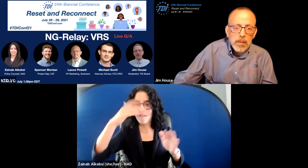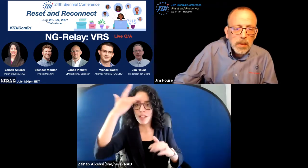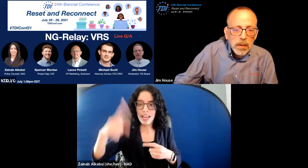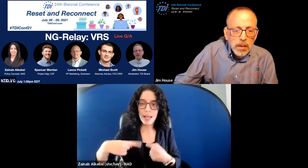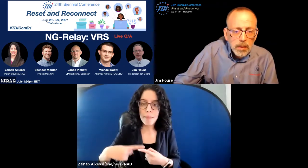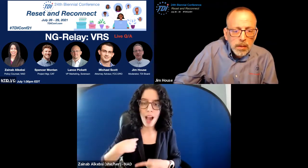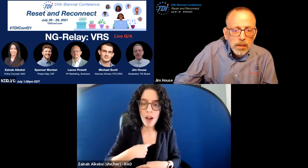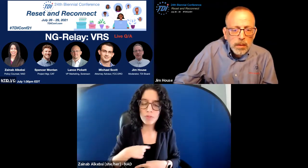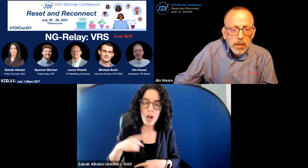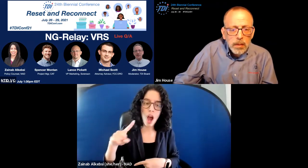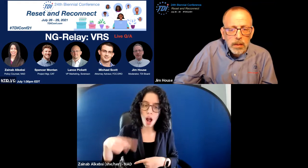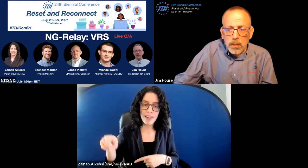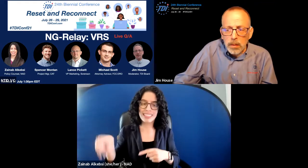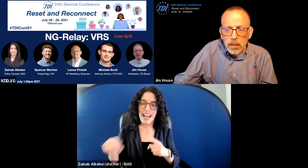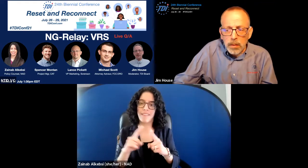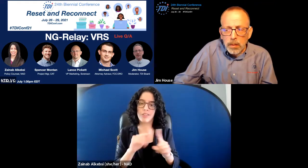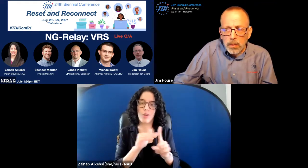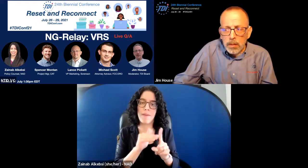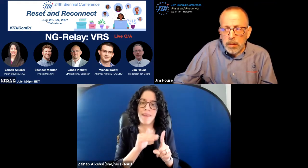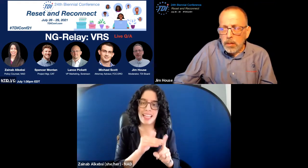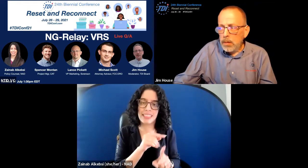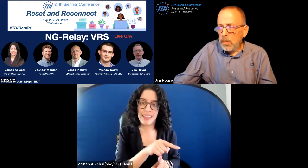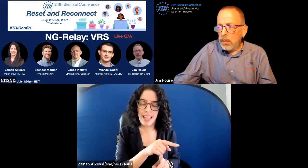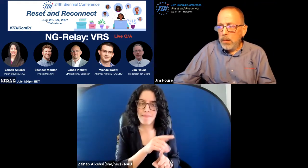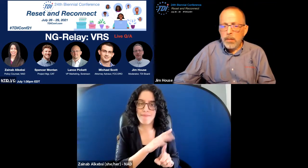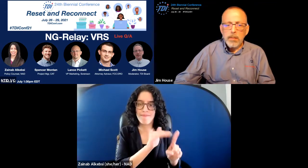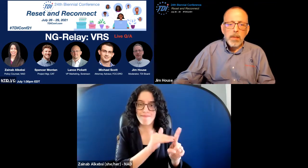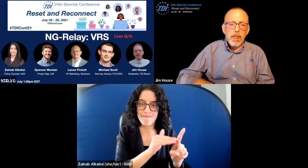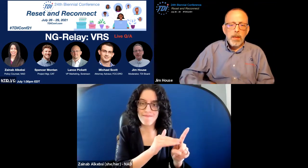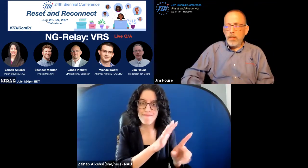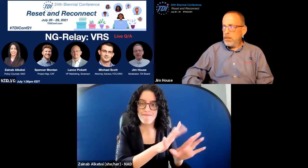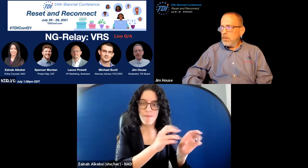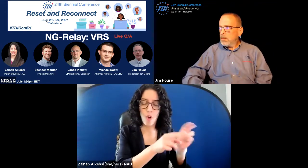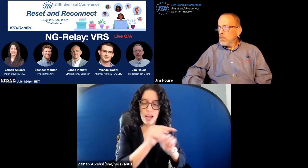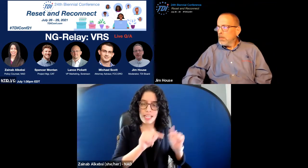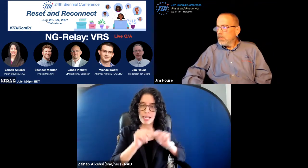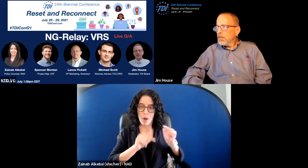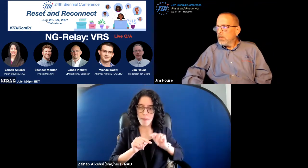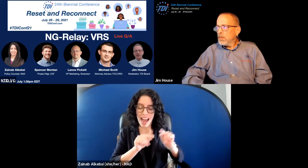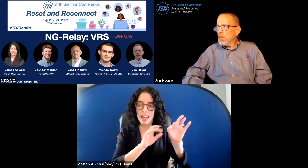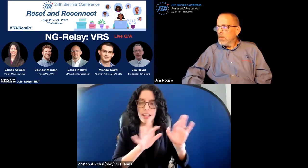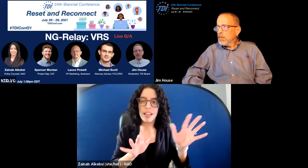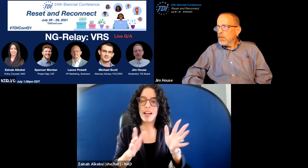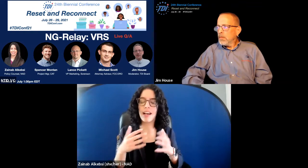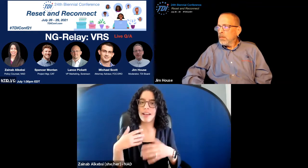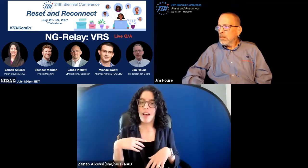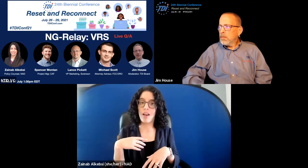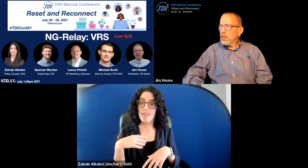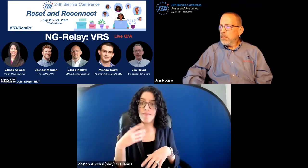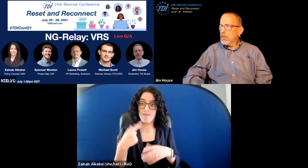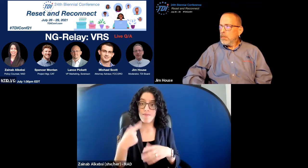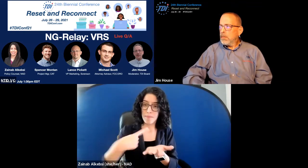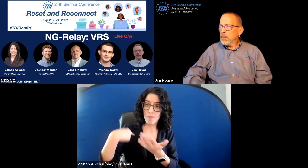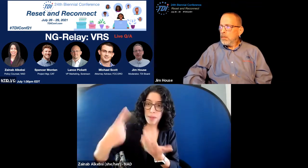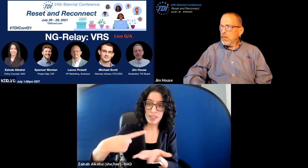about me? You know, don't forget about us. No, we always have to remind them, you know, or we have to go back and